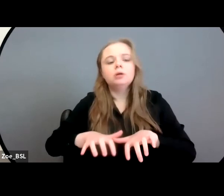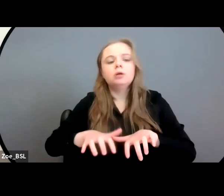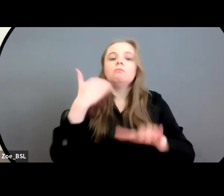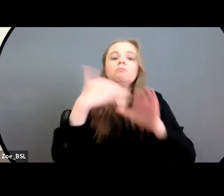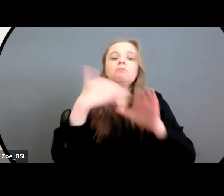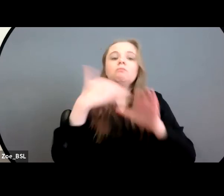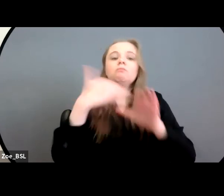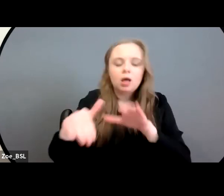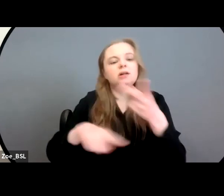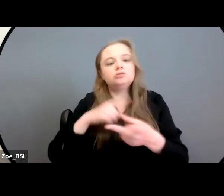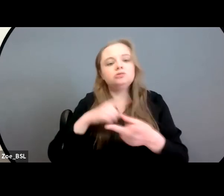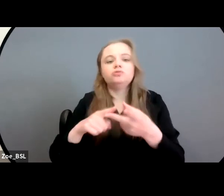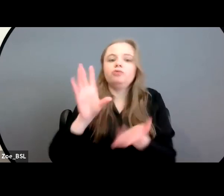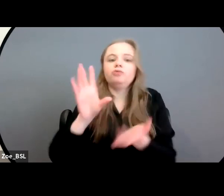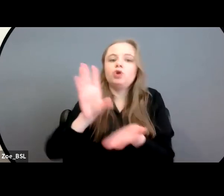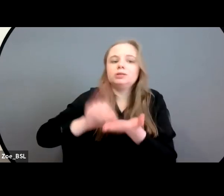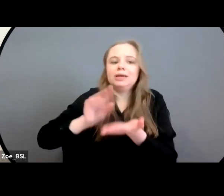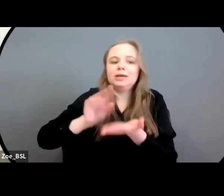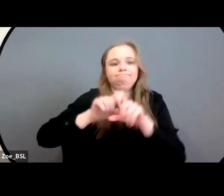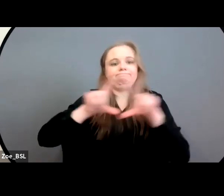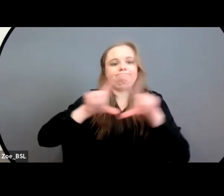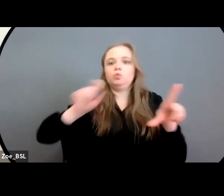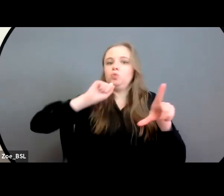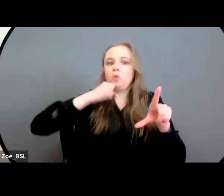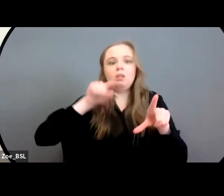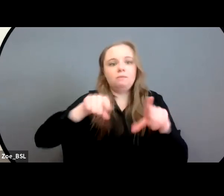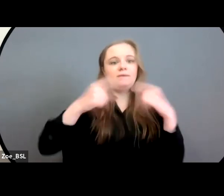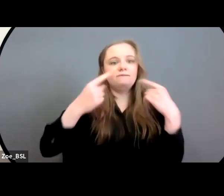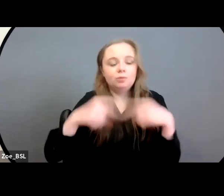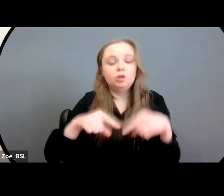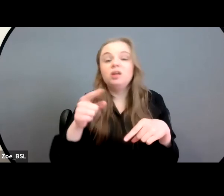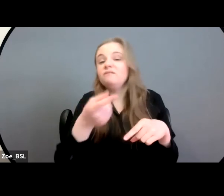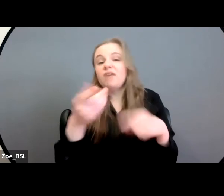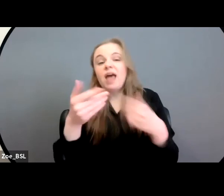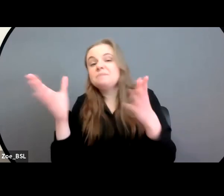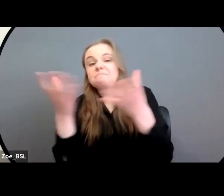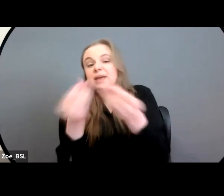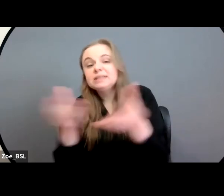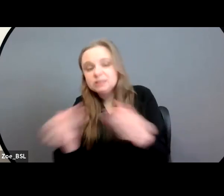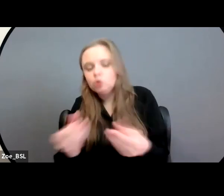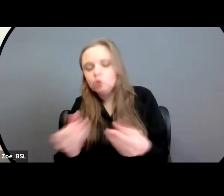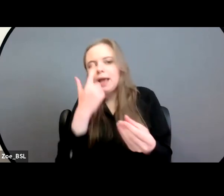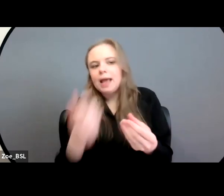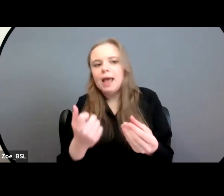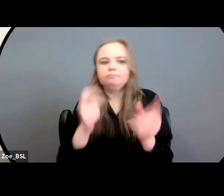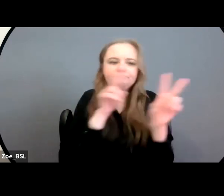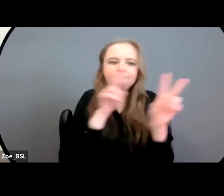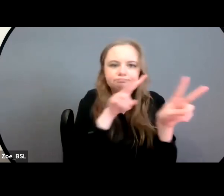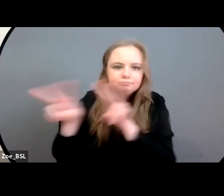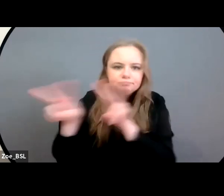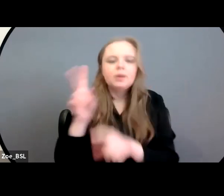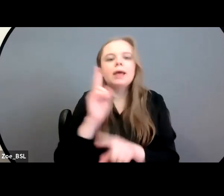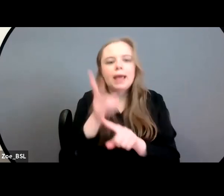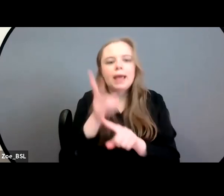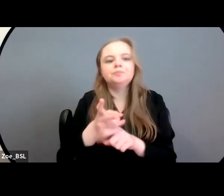well. So if anyone hasn't had the opportunity or missed sections, then you'll be able to go back and see some of those. And